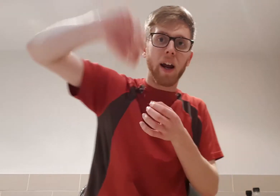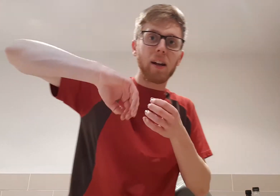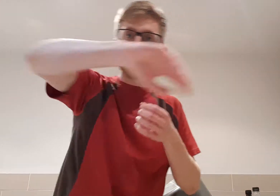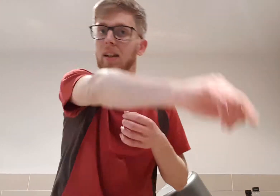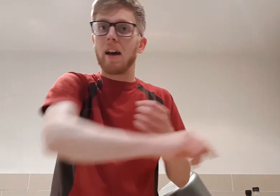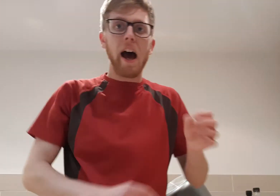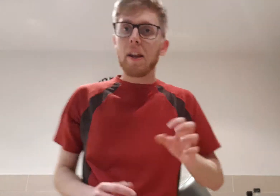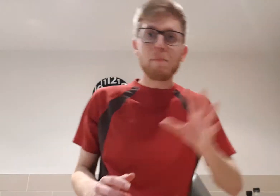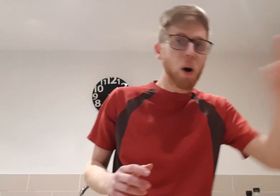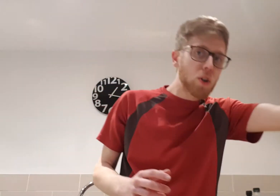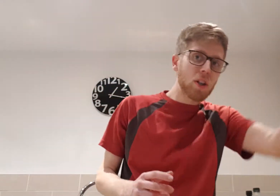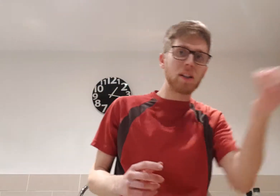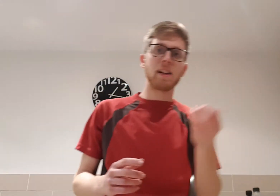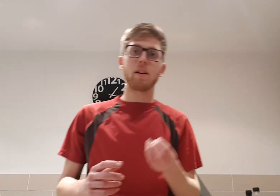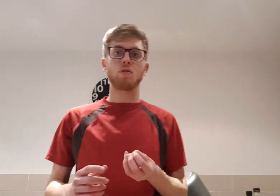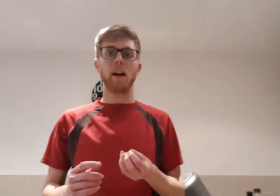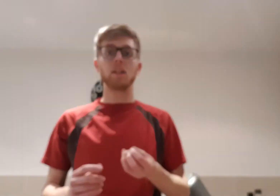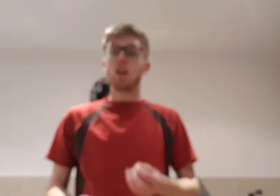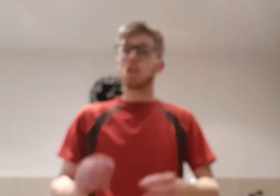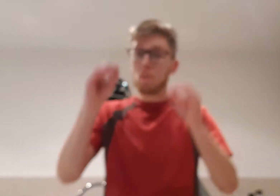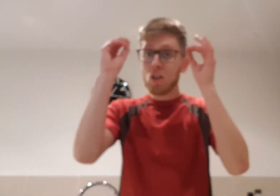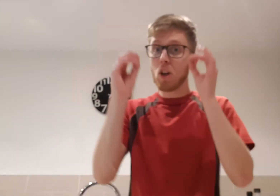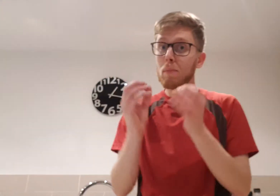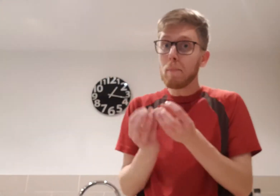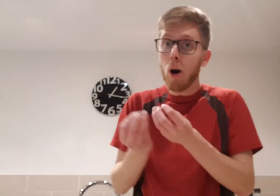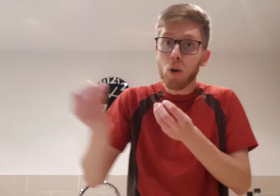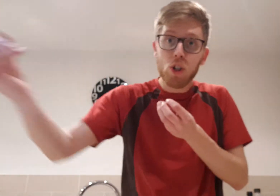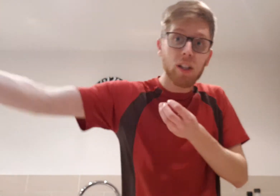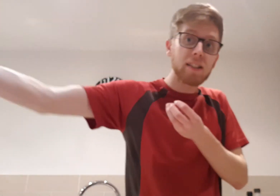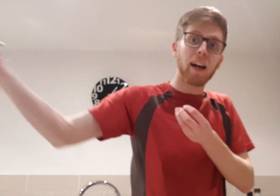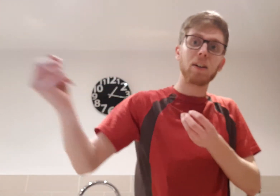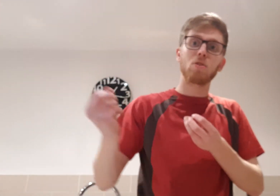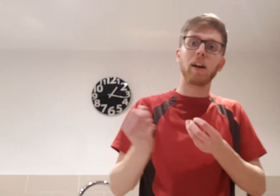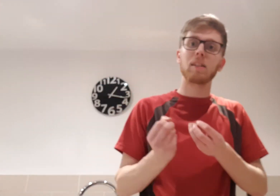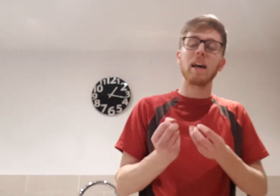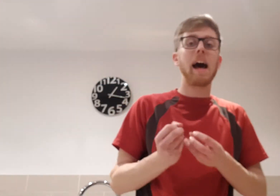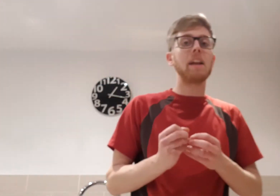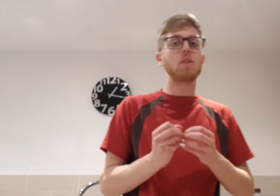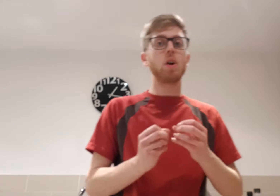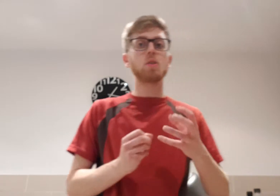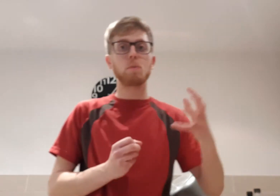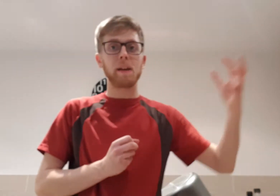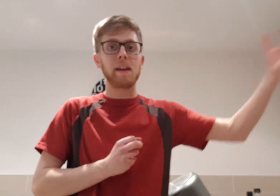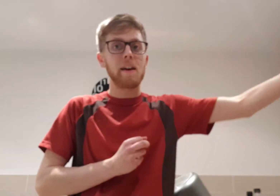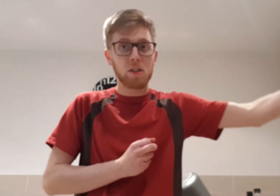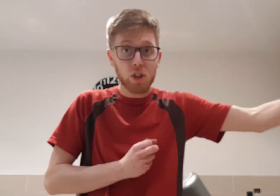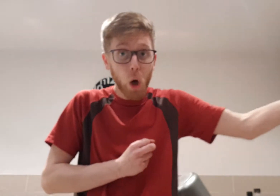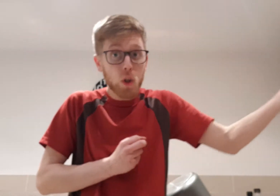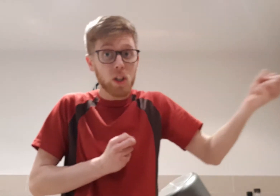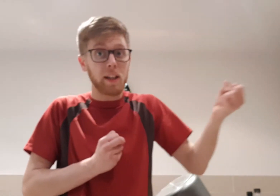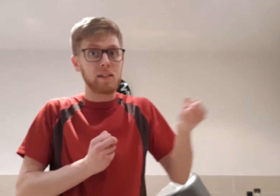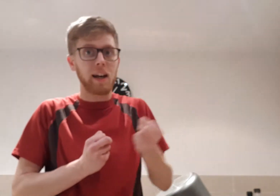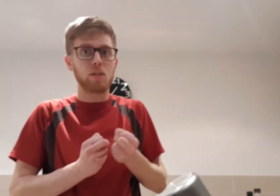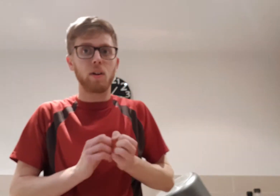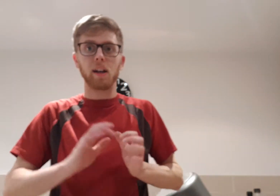sidetracked, and emotionally sidetracked. So you can be emotionally sidetracked and you can also be socially sidetracked. There's